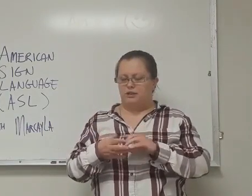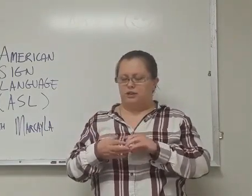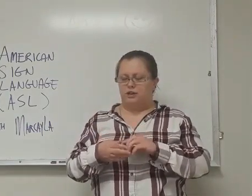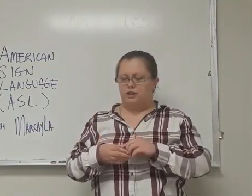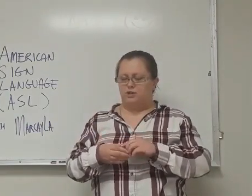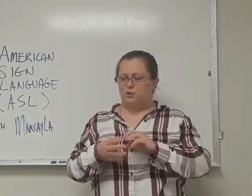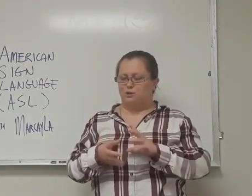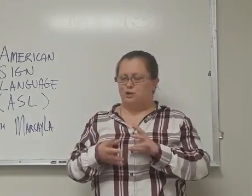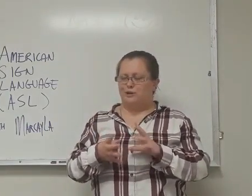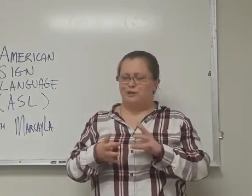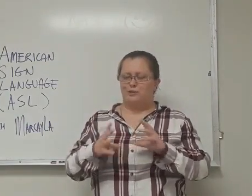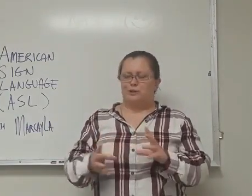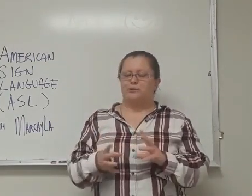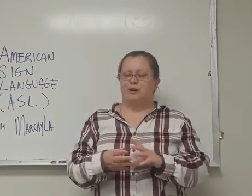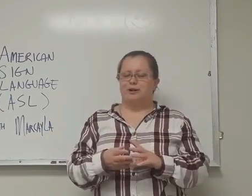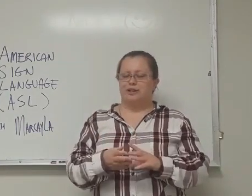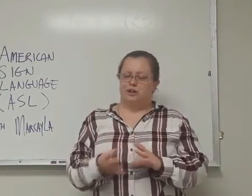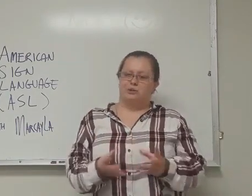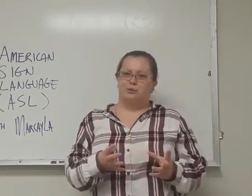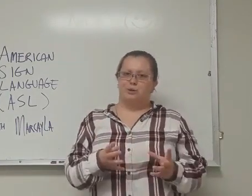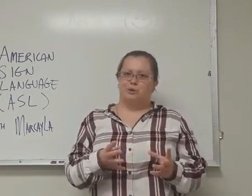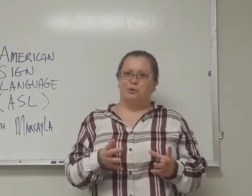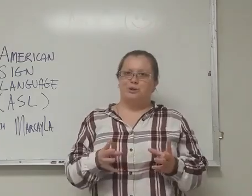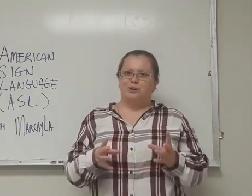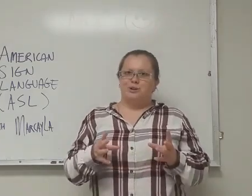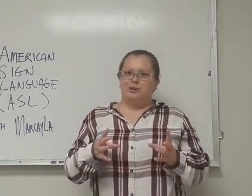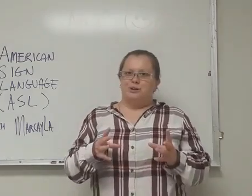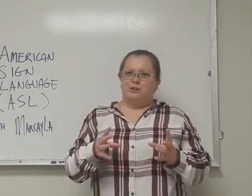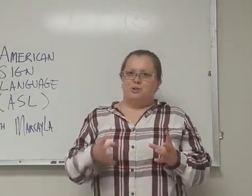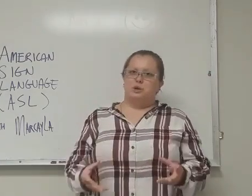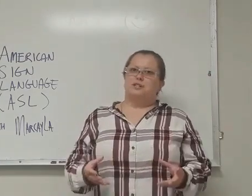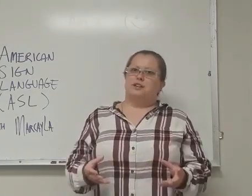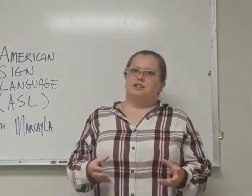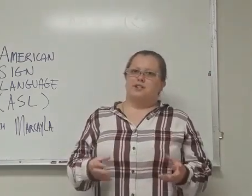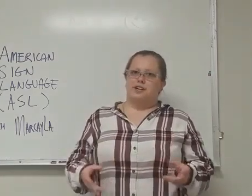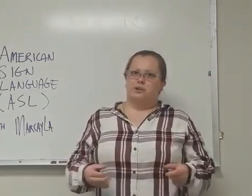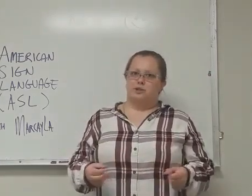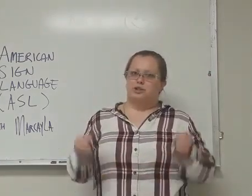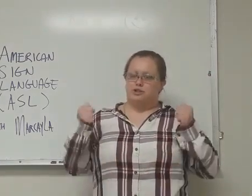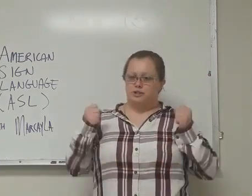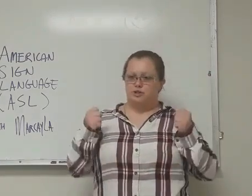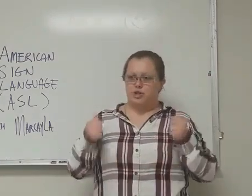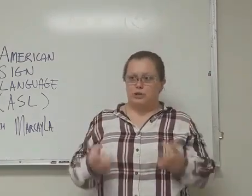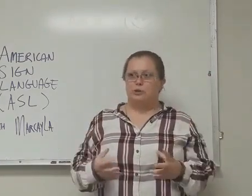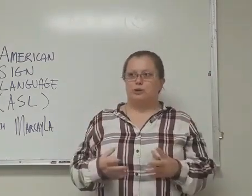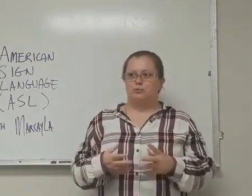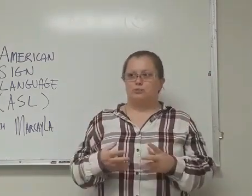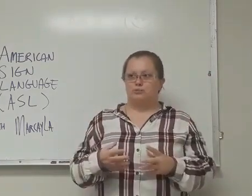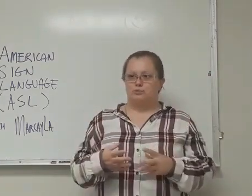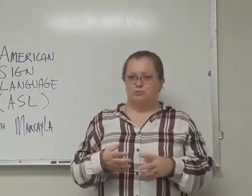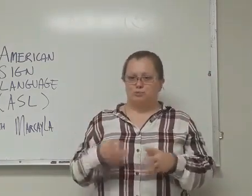They're not too thrilled about hearing people doing sign language because they generally